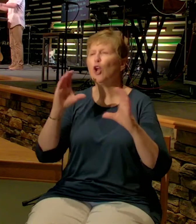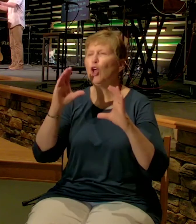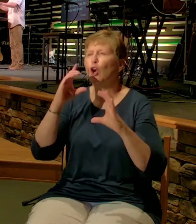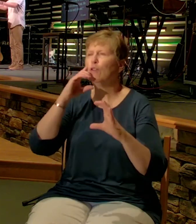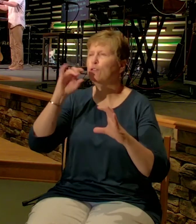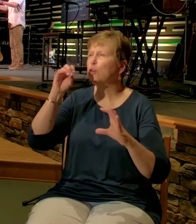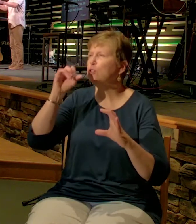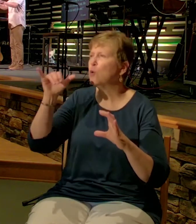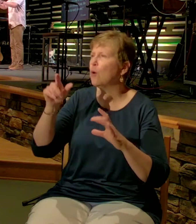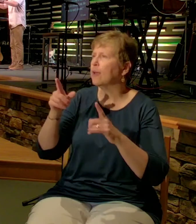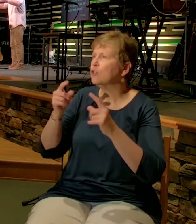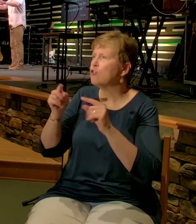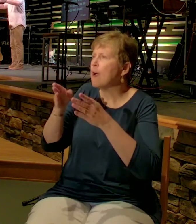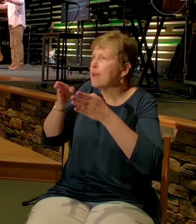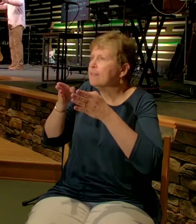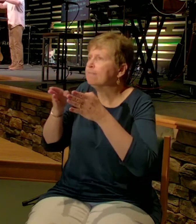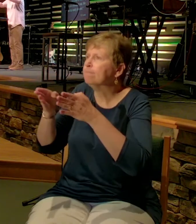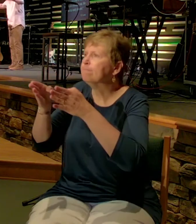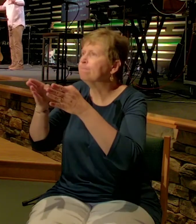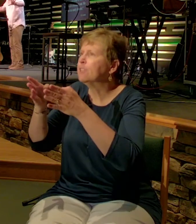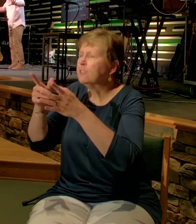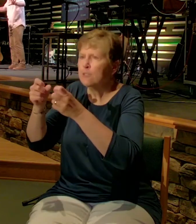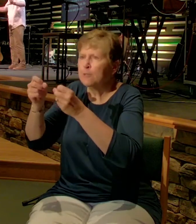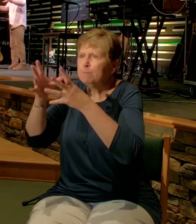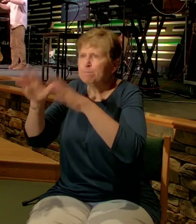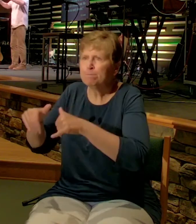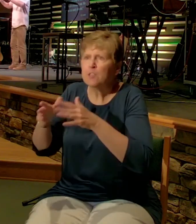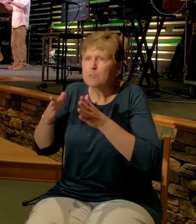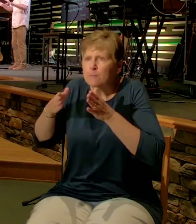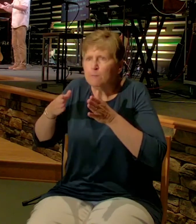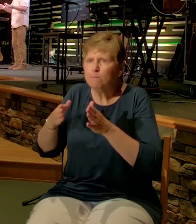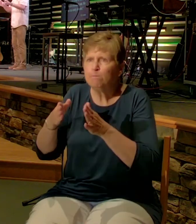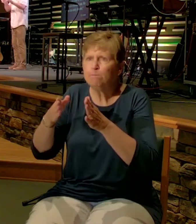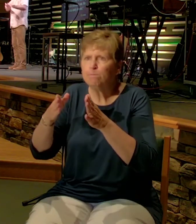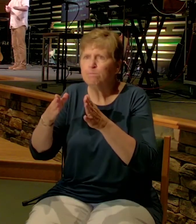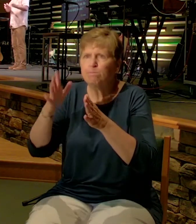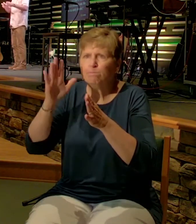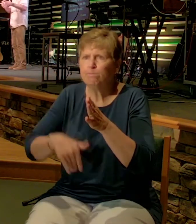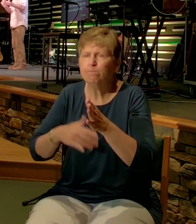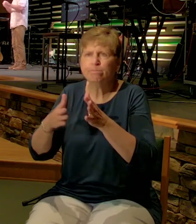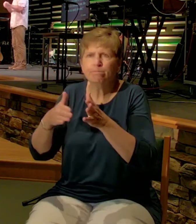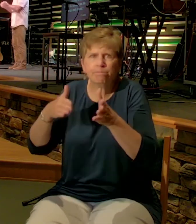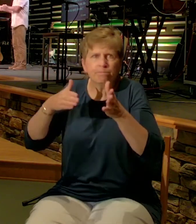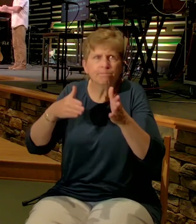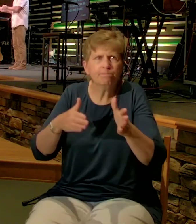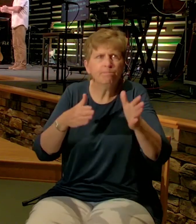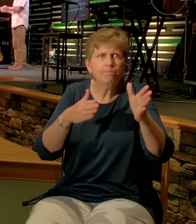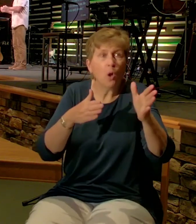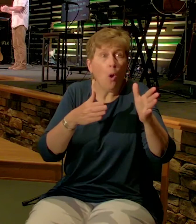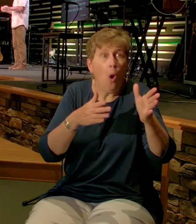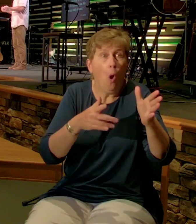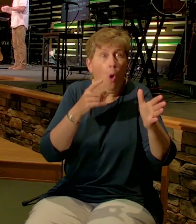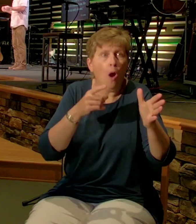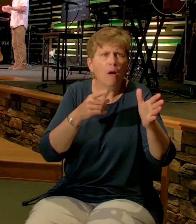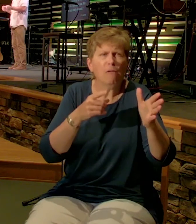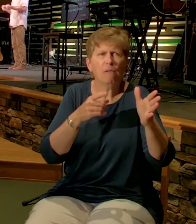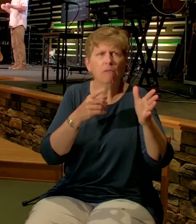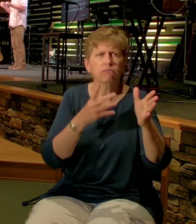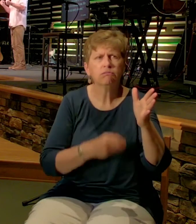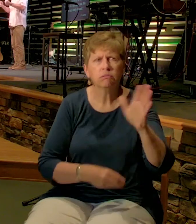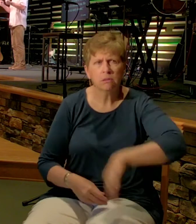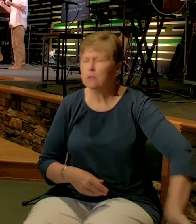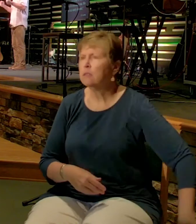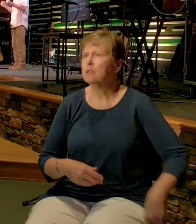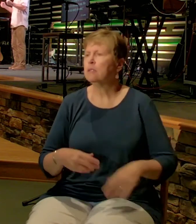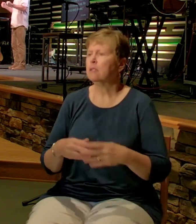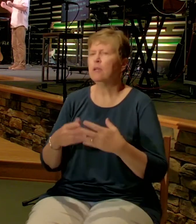all of these avenues, all the ones possible, imaginable, and some feel that they have found it, but then it slips away. What